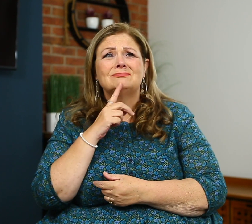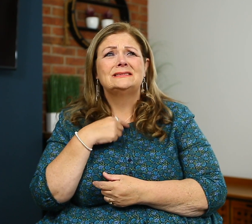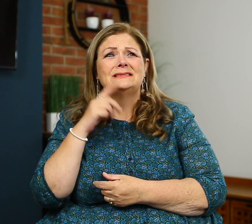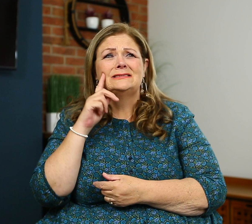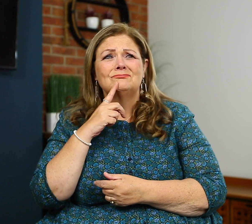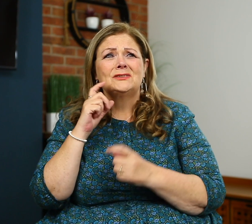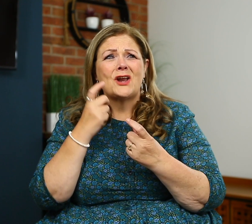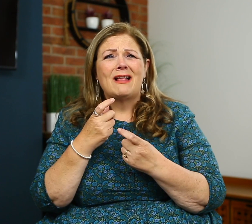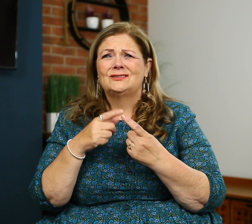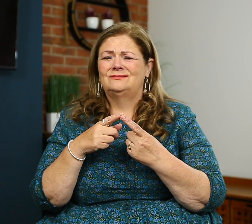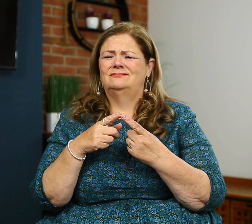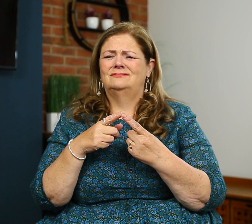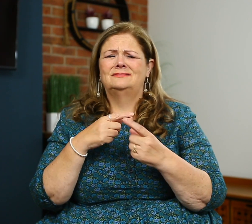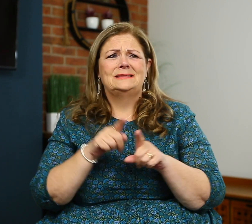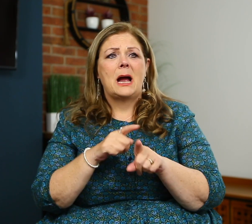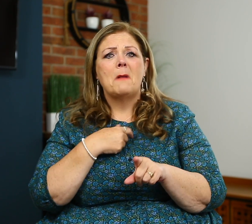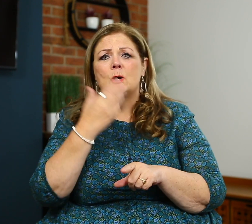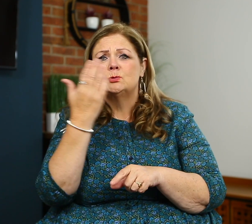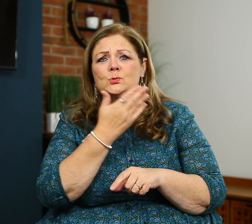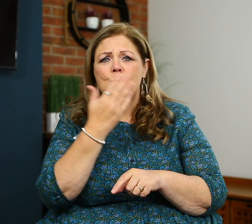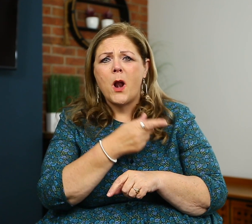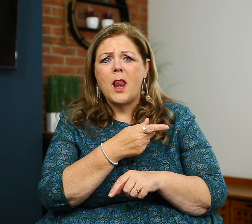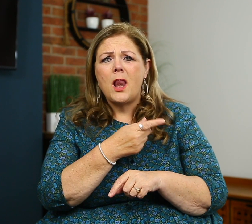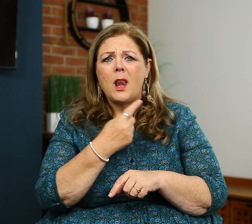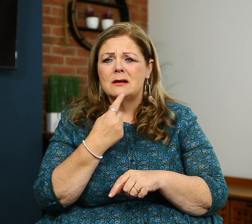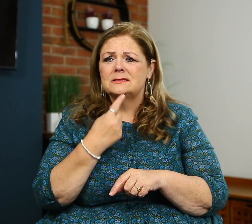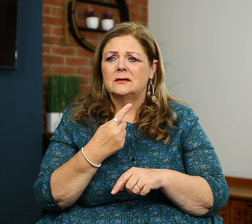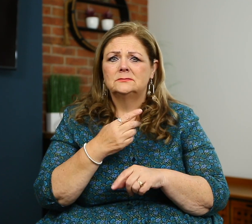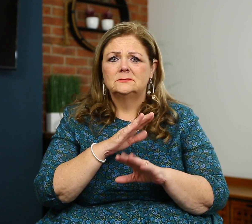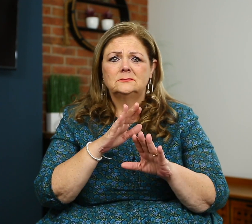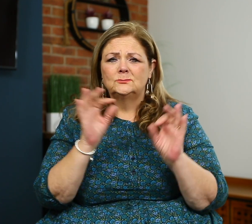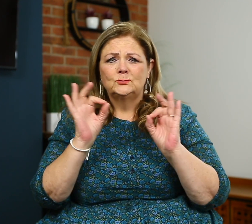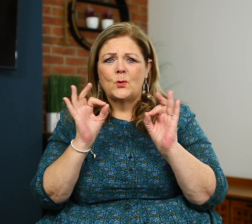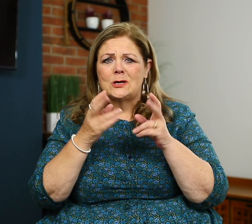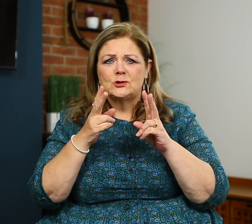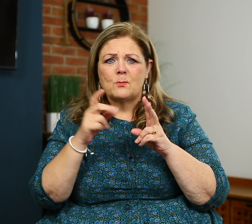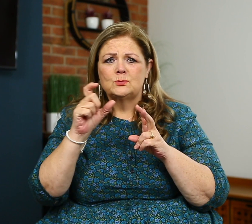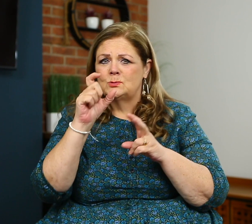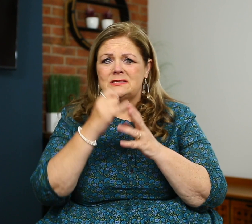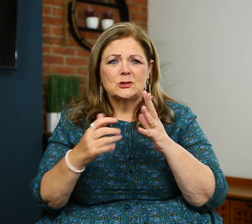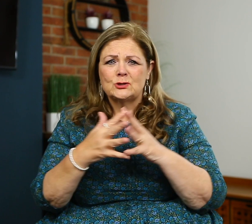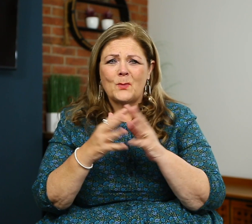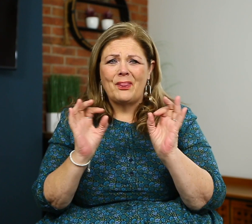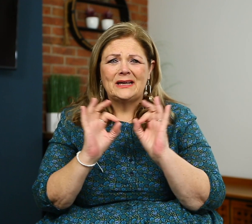discriminated against, and it took me back to being in school again. I was made to go to a hearing school with no interpreter